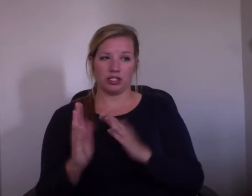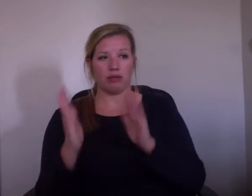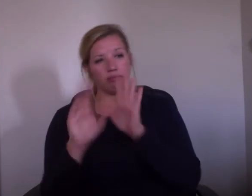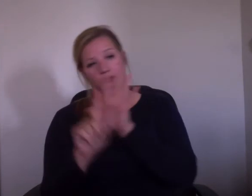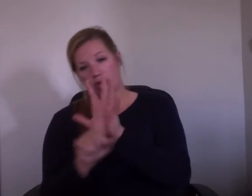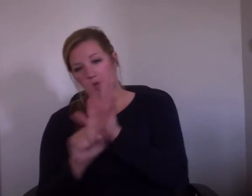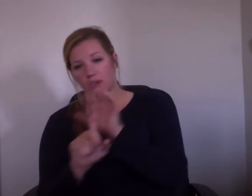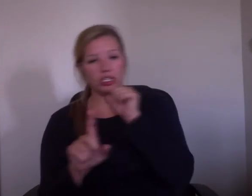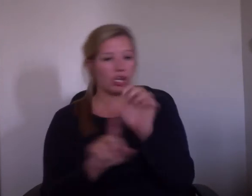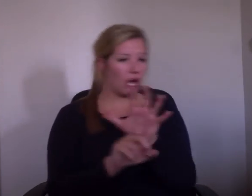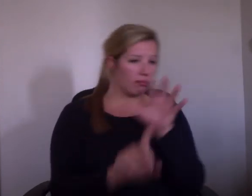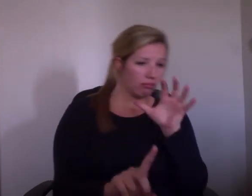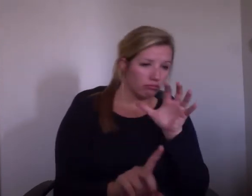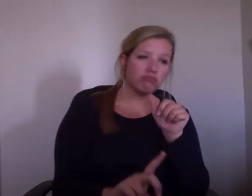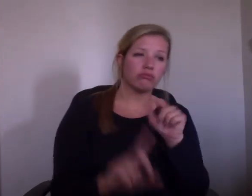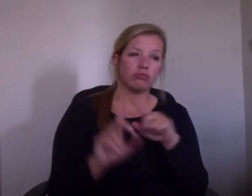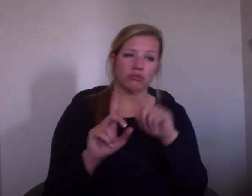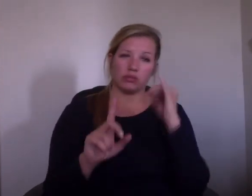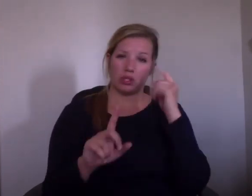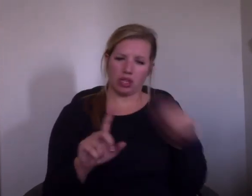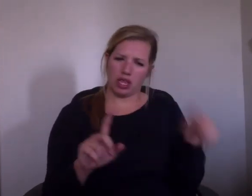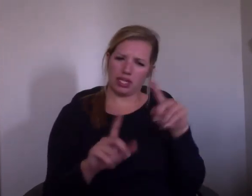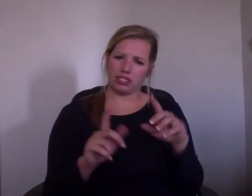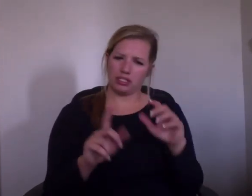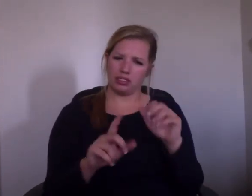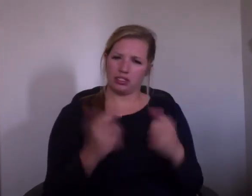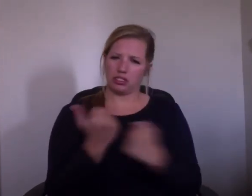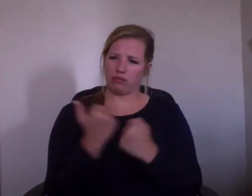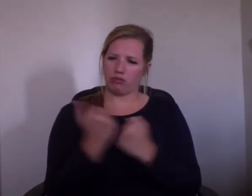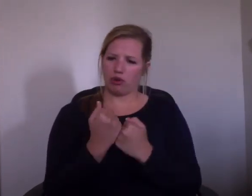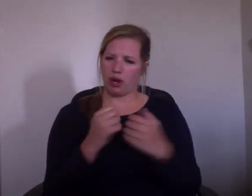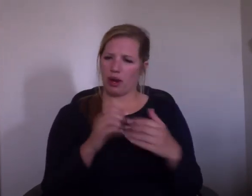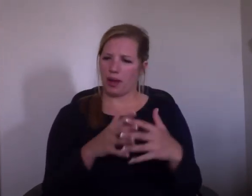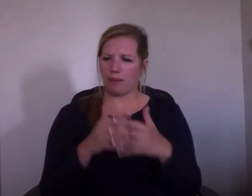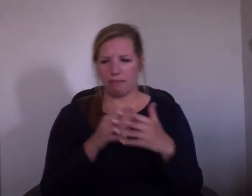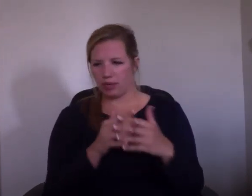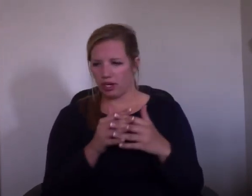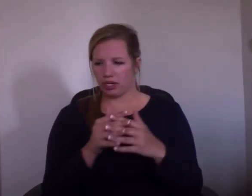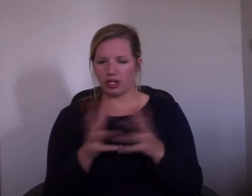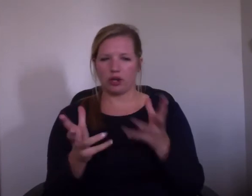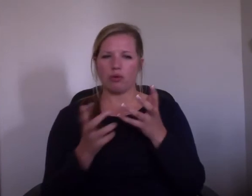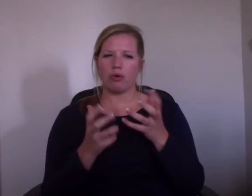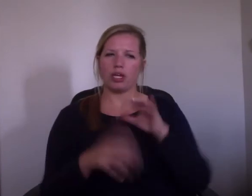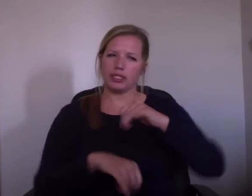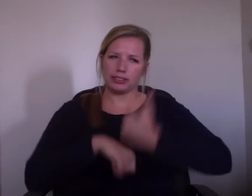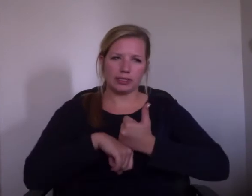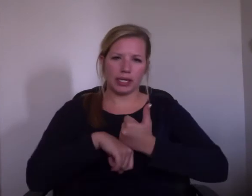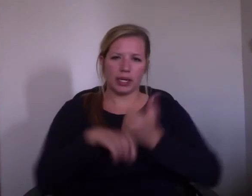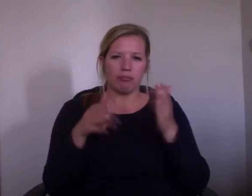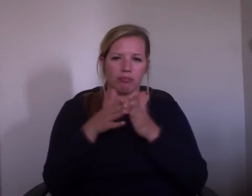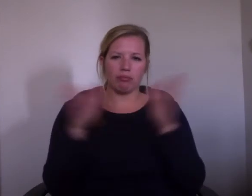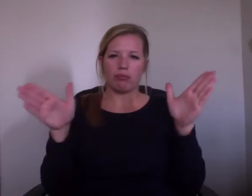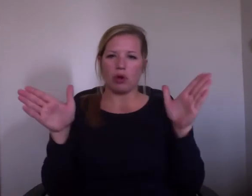What matters is, do they support the United States? Do they want to institute open markets, free markets,